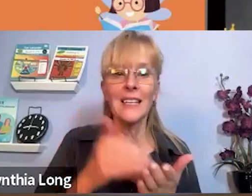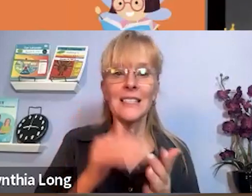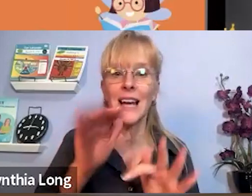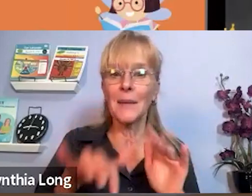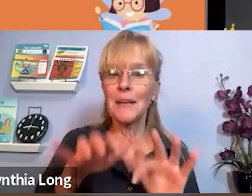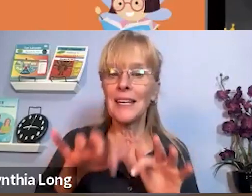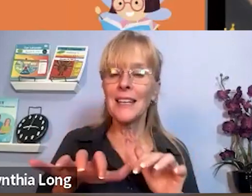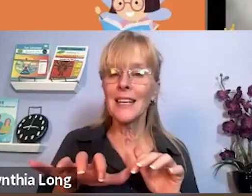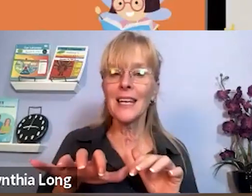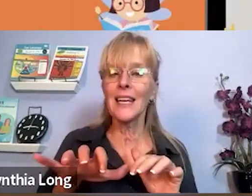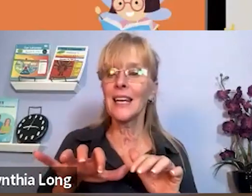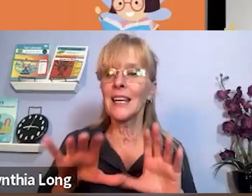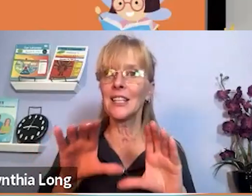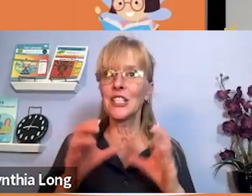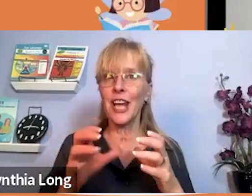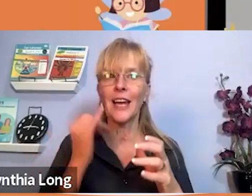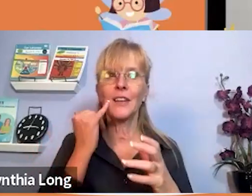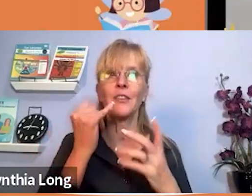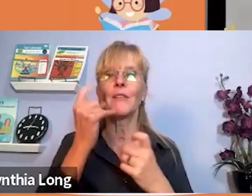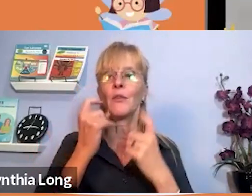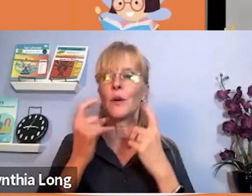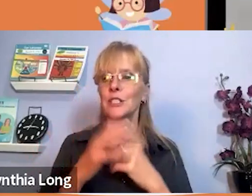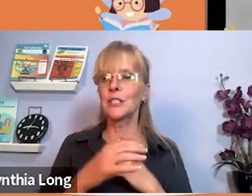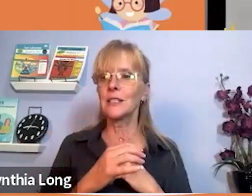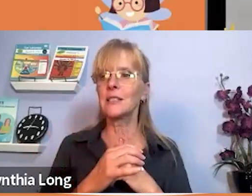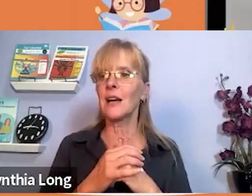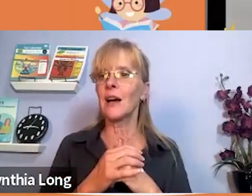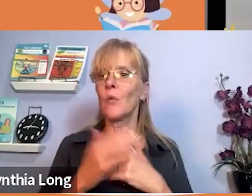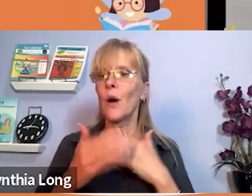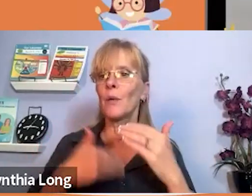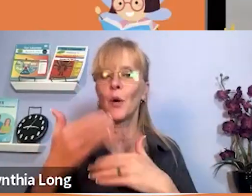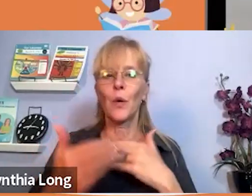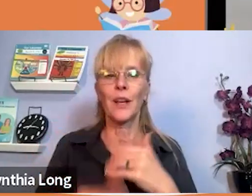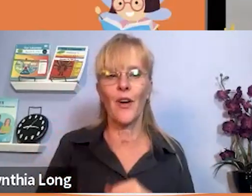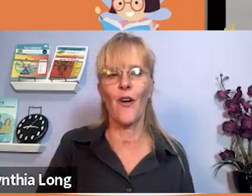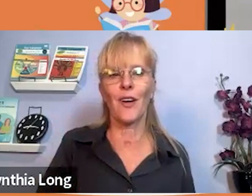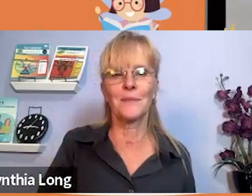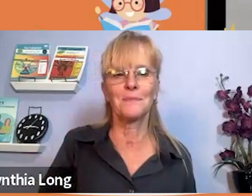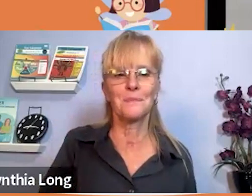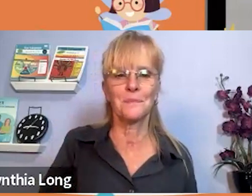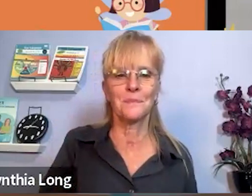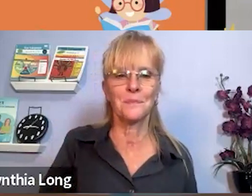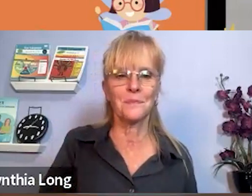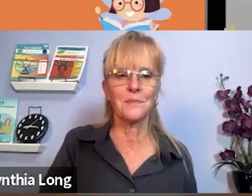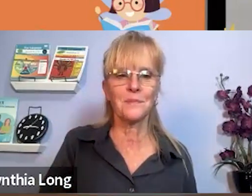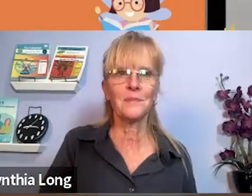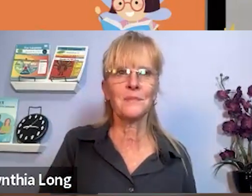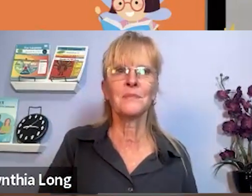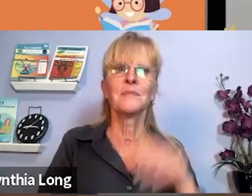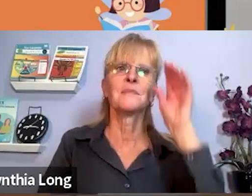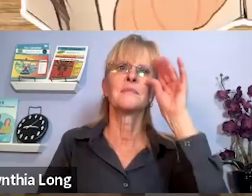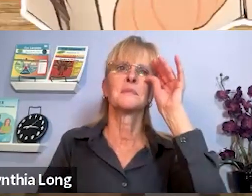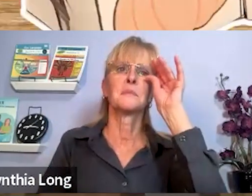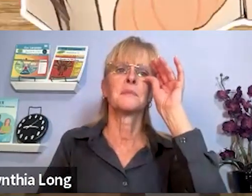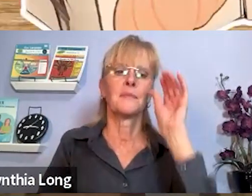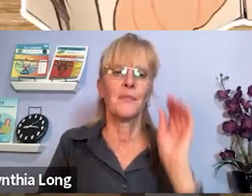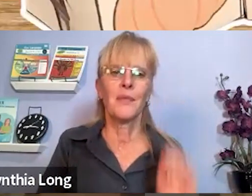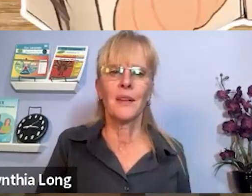Okay, again, type anything in the chat if you have questions while we're going along.